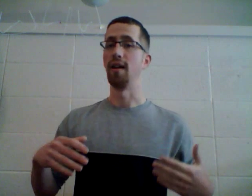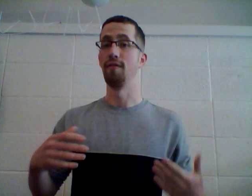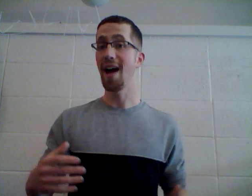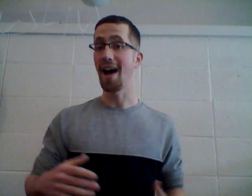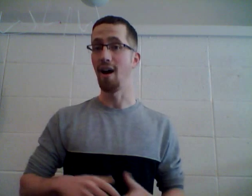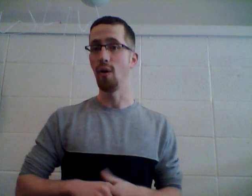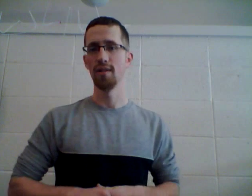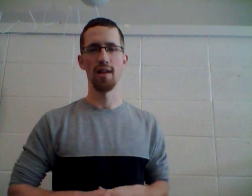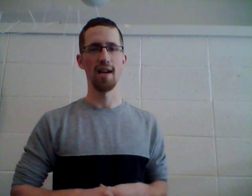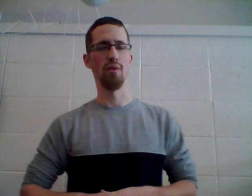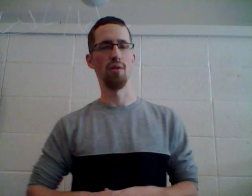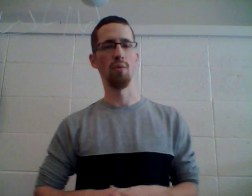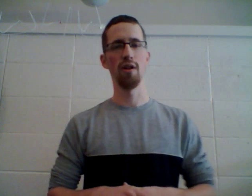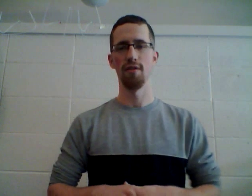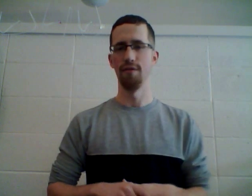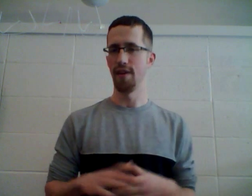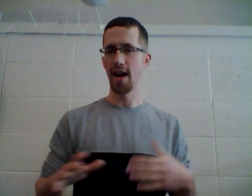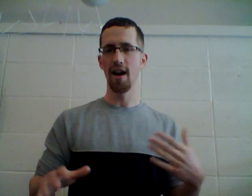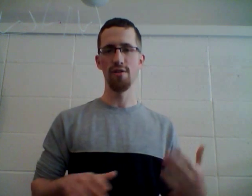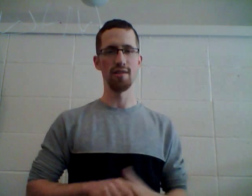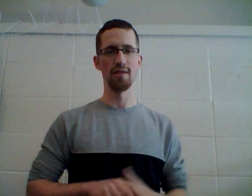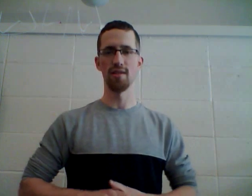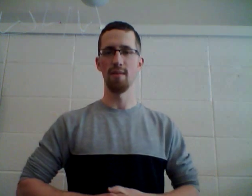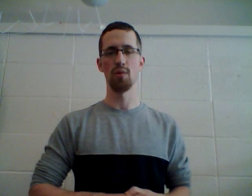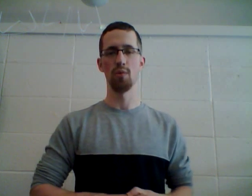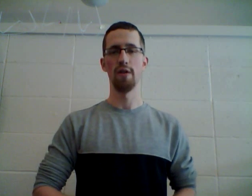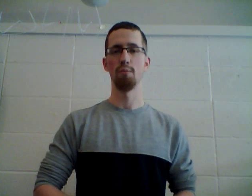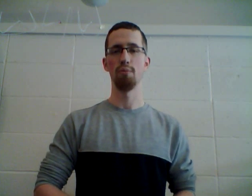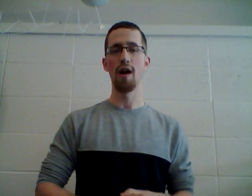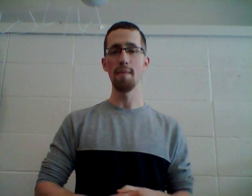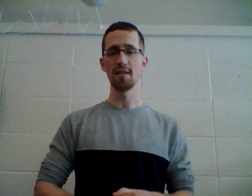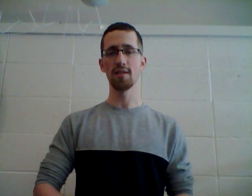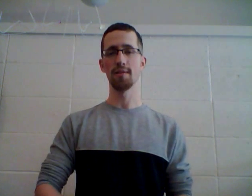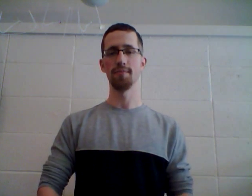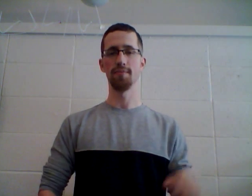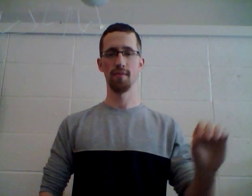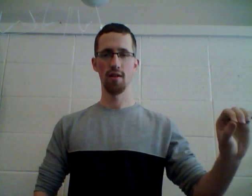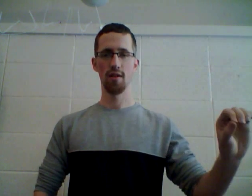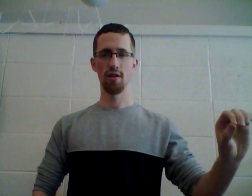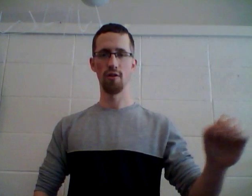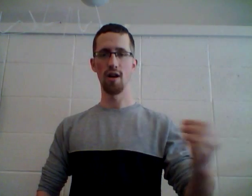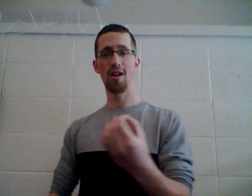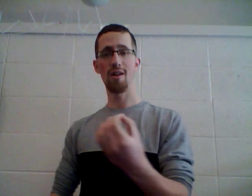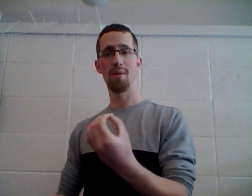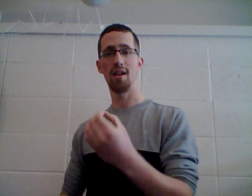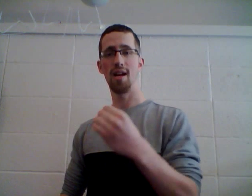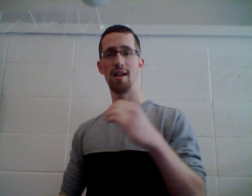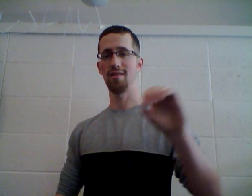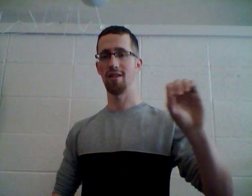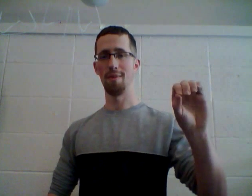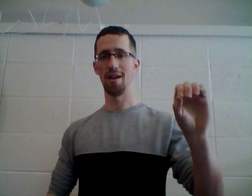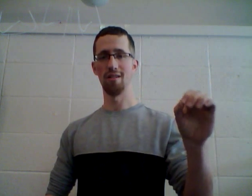Wedding vow. Okay, so the word for vow is the same as the word for promise. Your non-dominant hand is going to make a